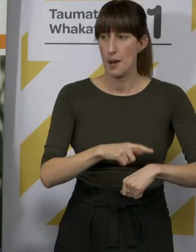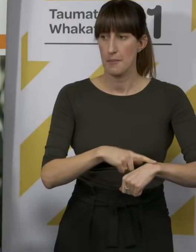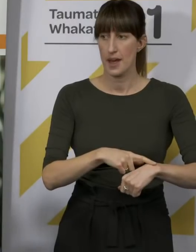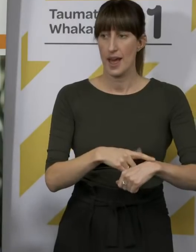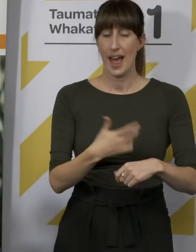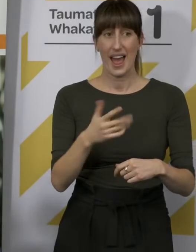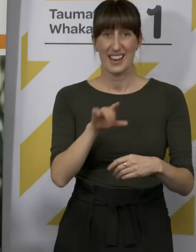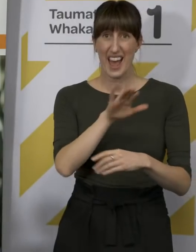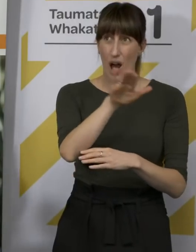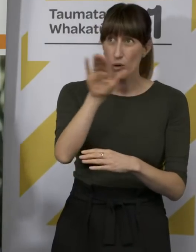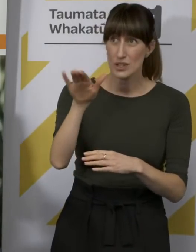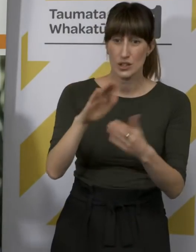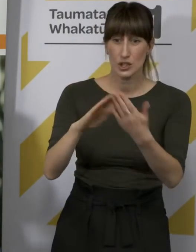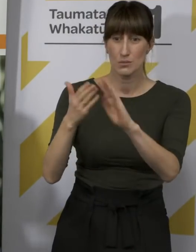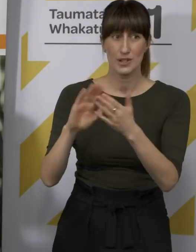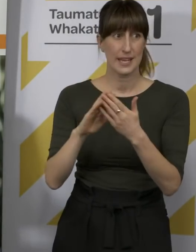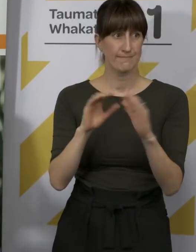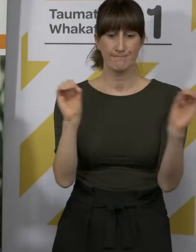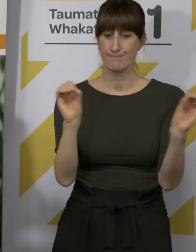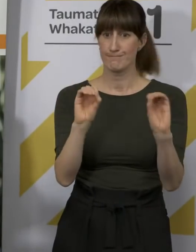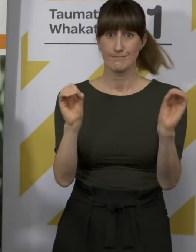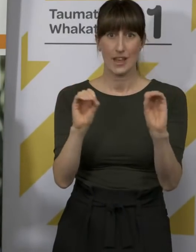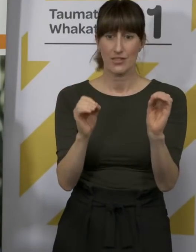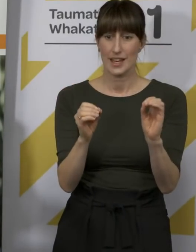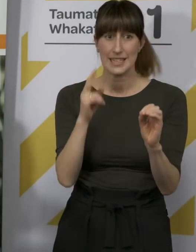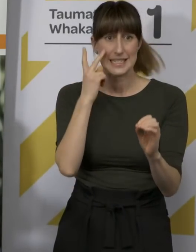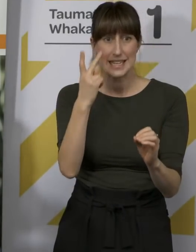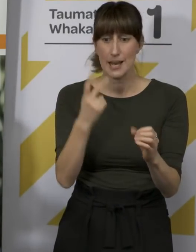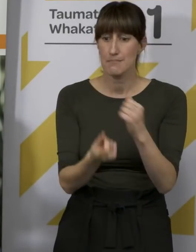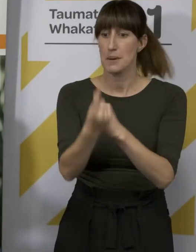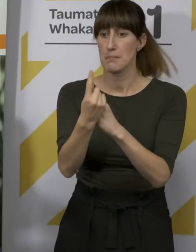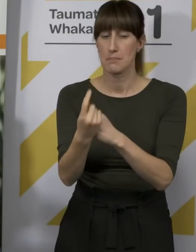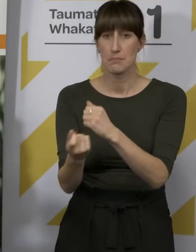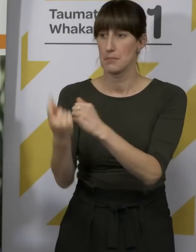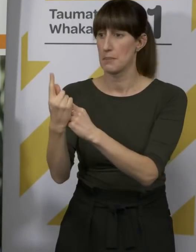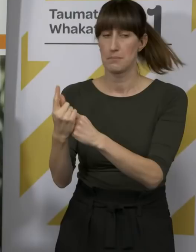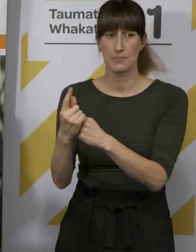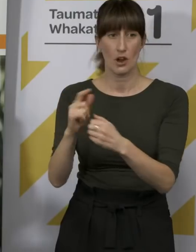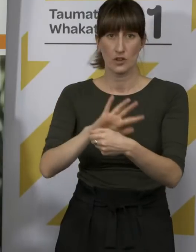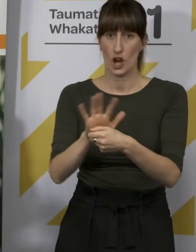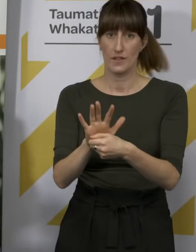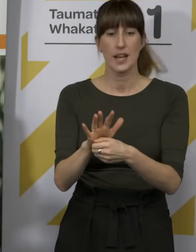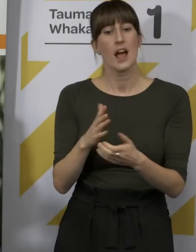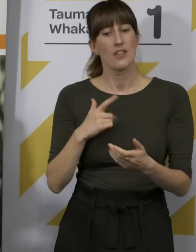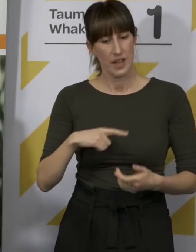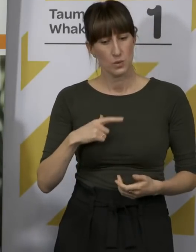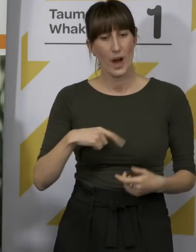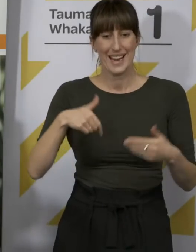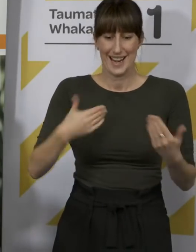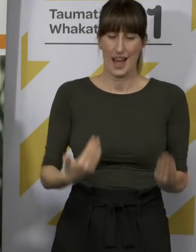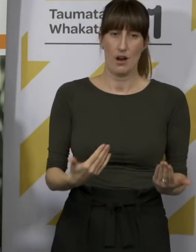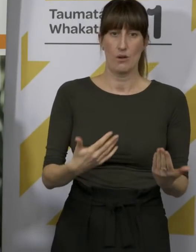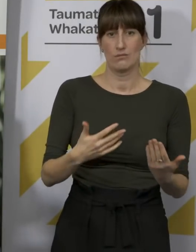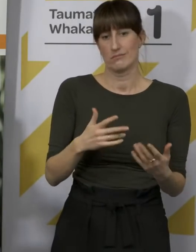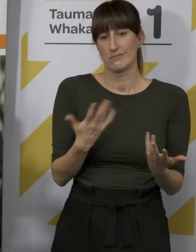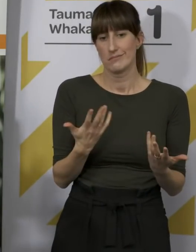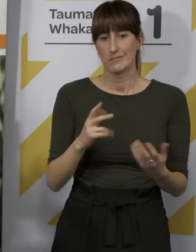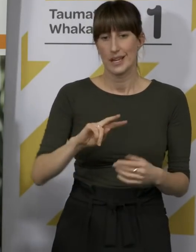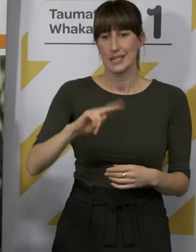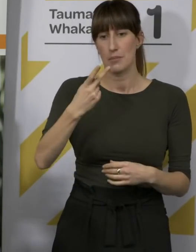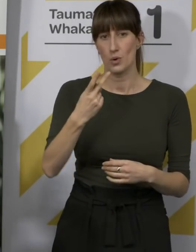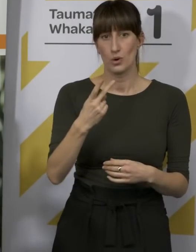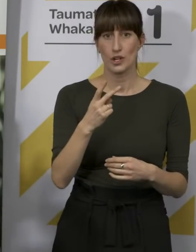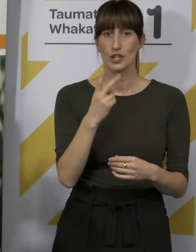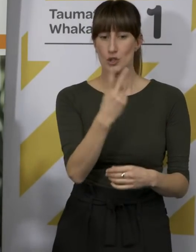infection out in the community. So saying, we are now doing the double testing, and it may well be that in addition